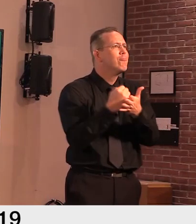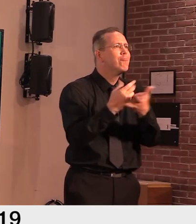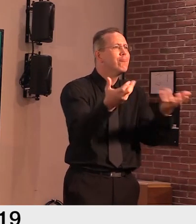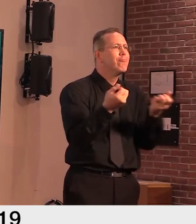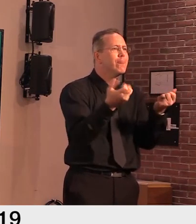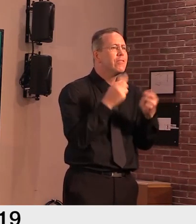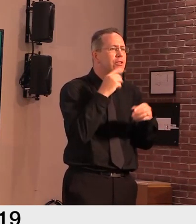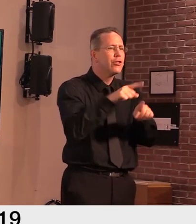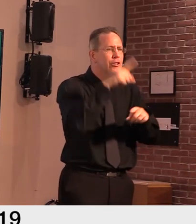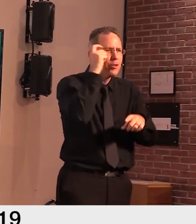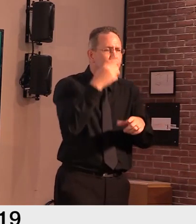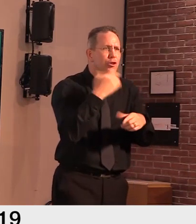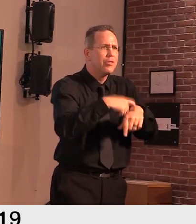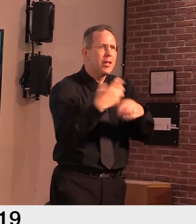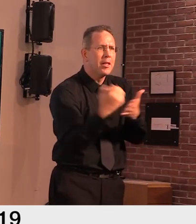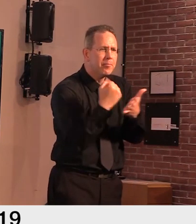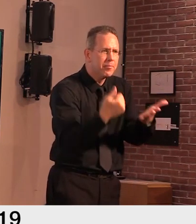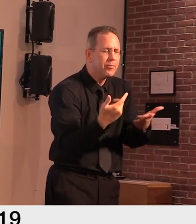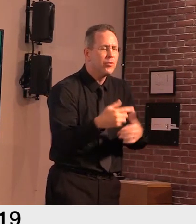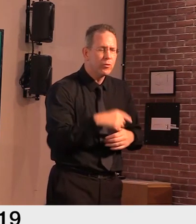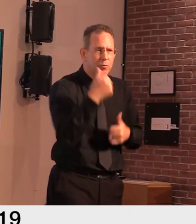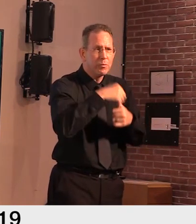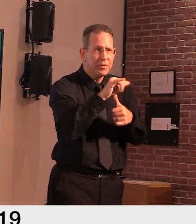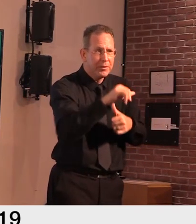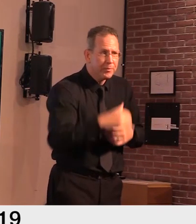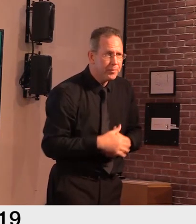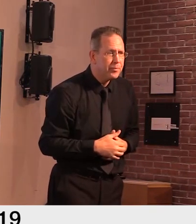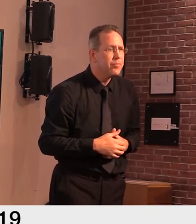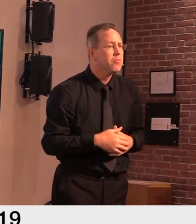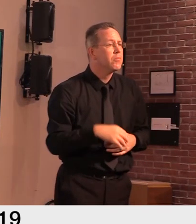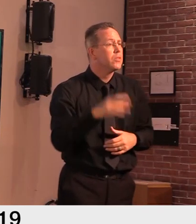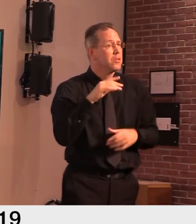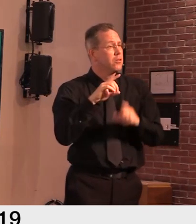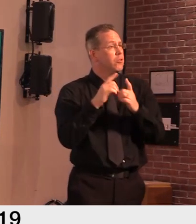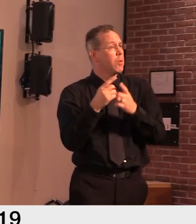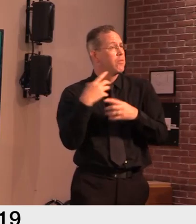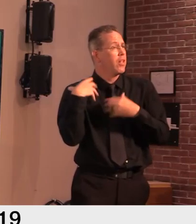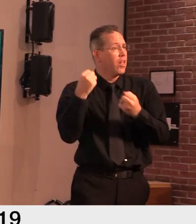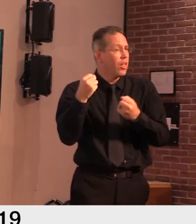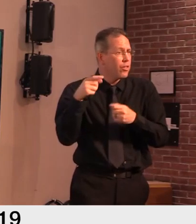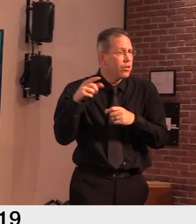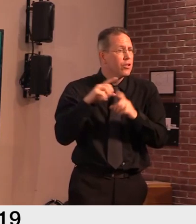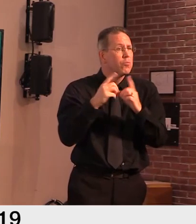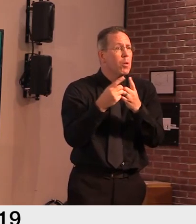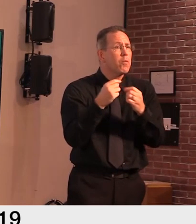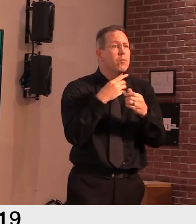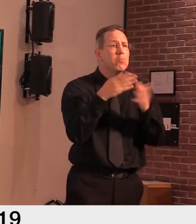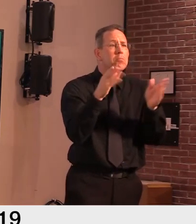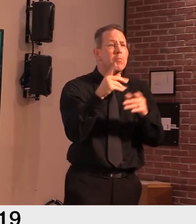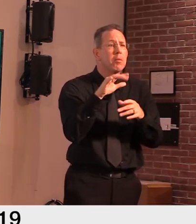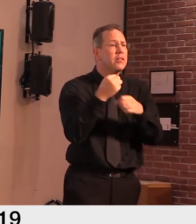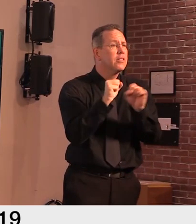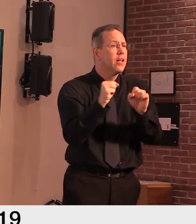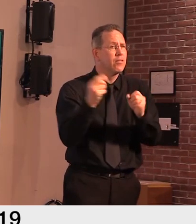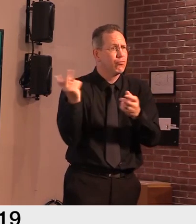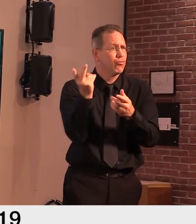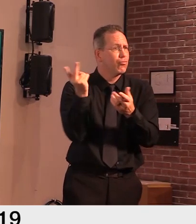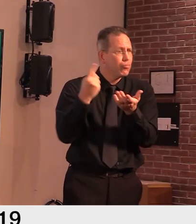plan for summer events as we head into this all-important season to our tourism